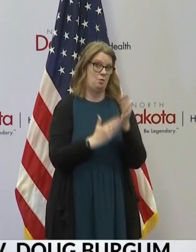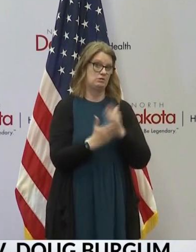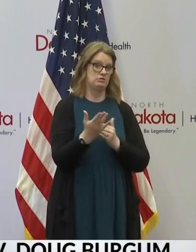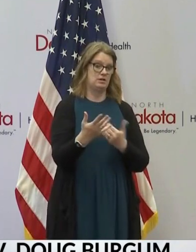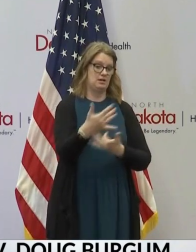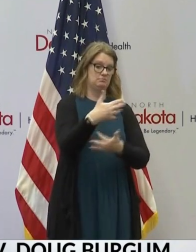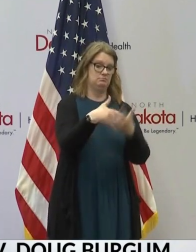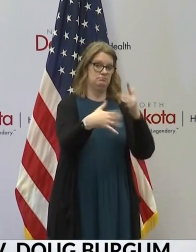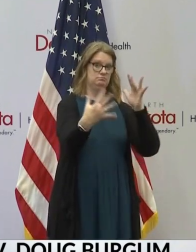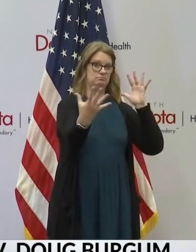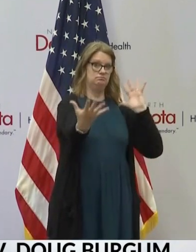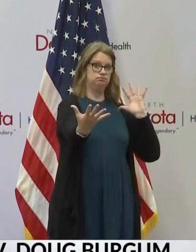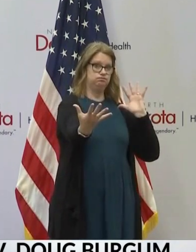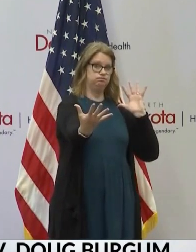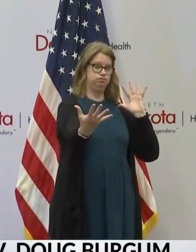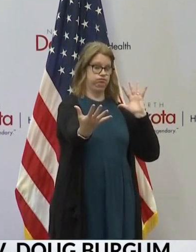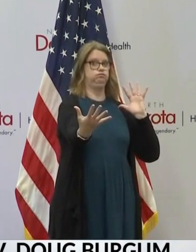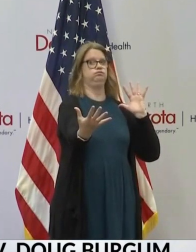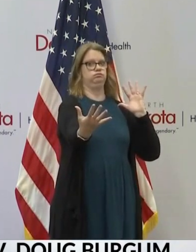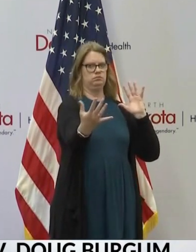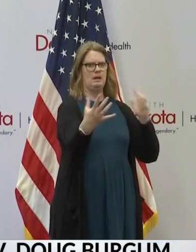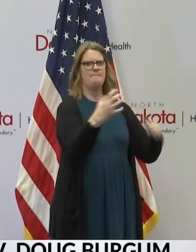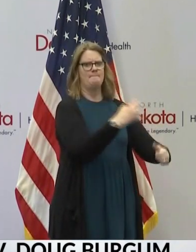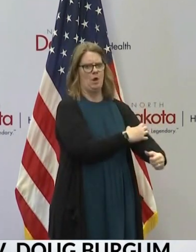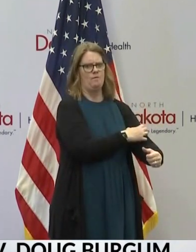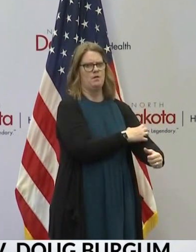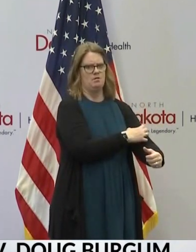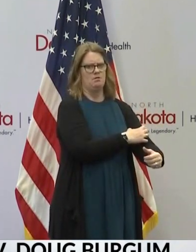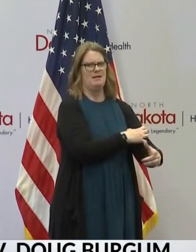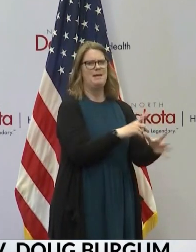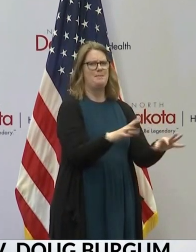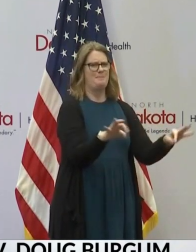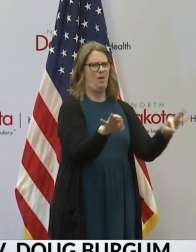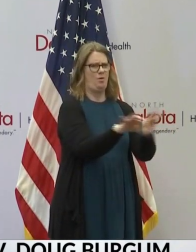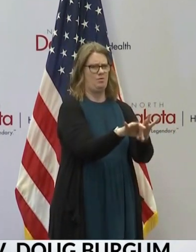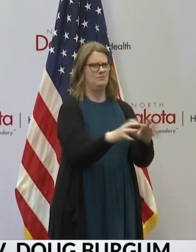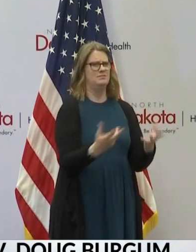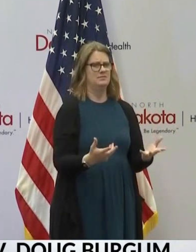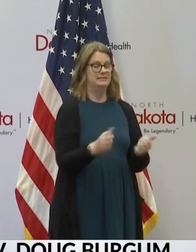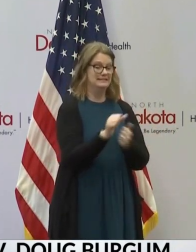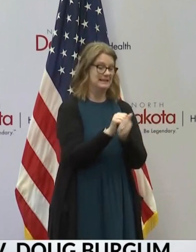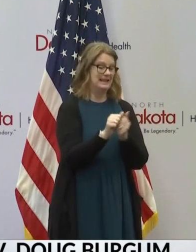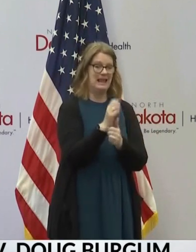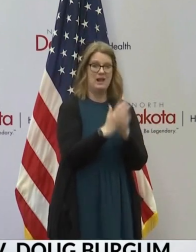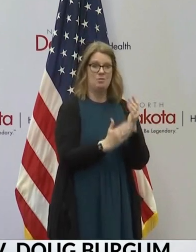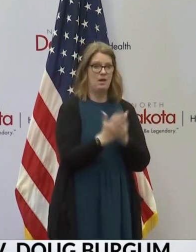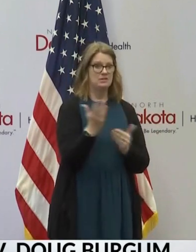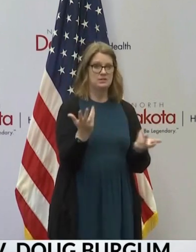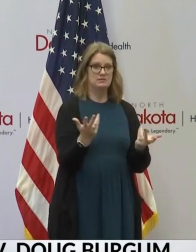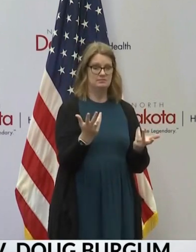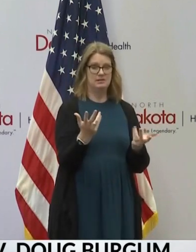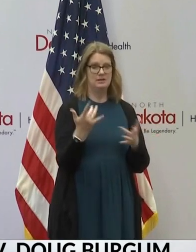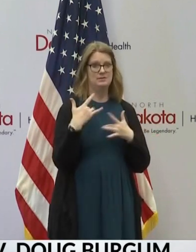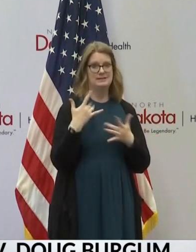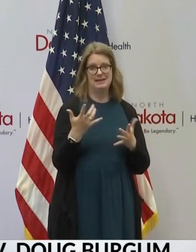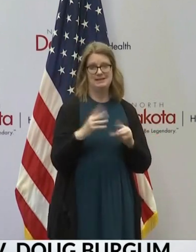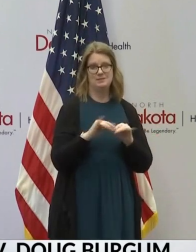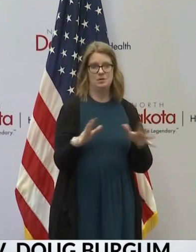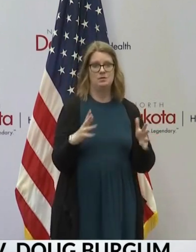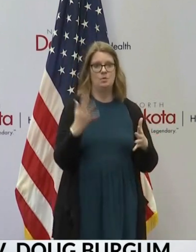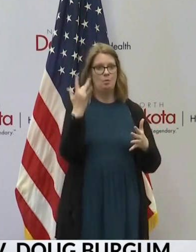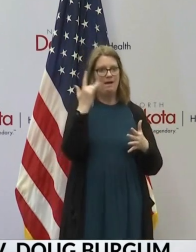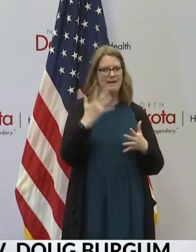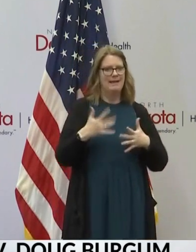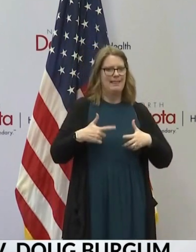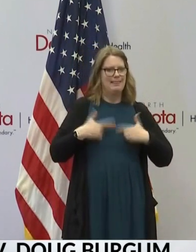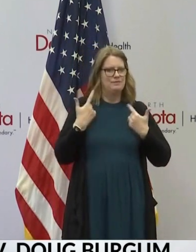are two powerful tools. I mean, hand washing can rid the virus from the way that we would normally spread it, you know, because it lives on